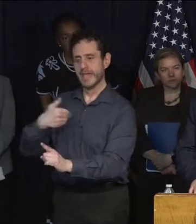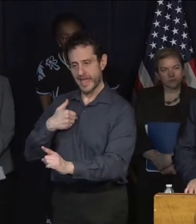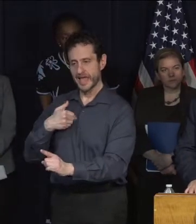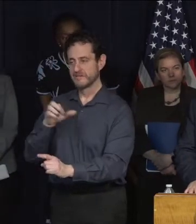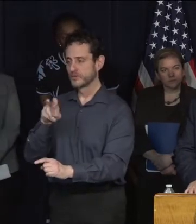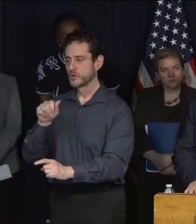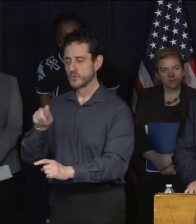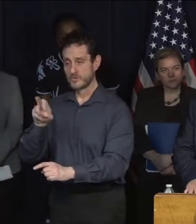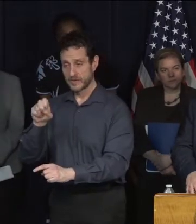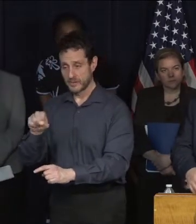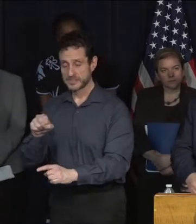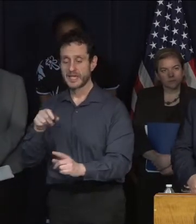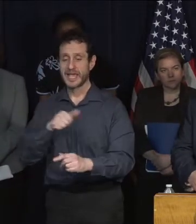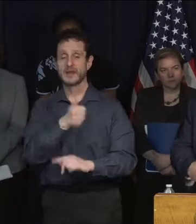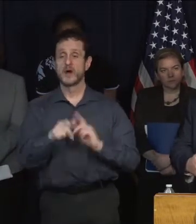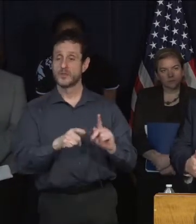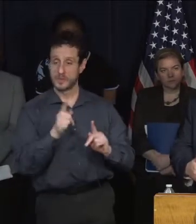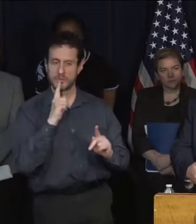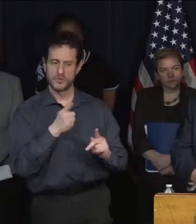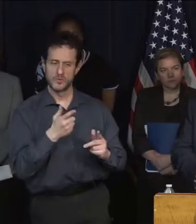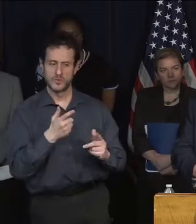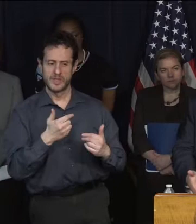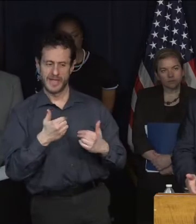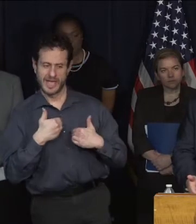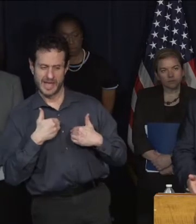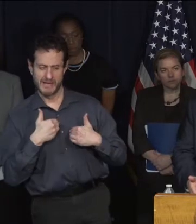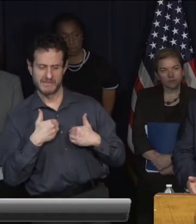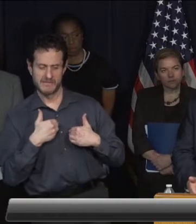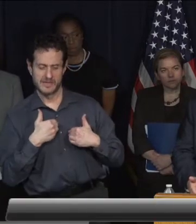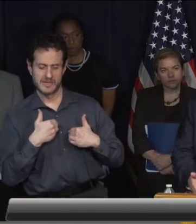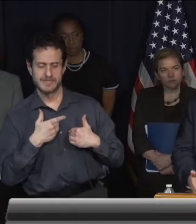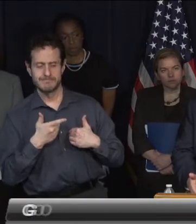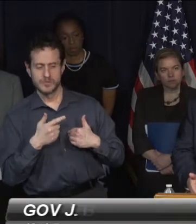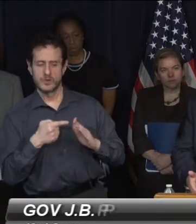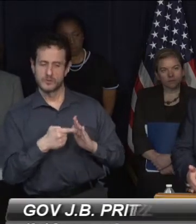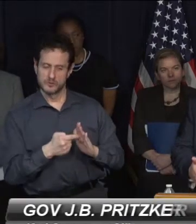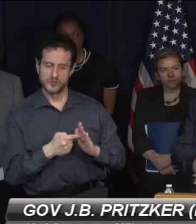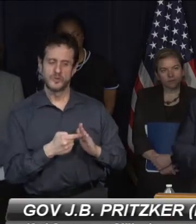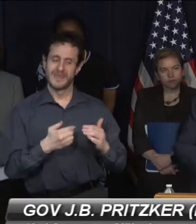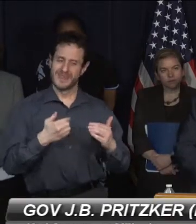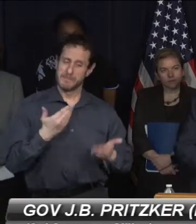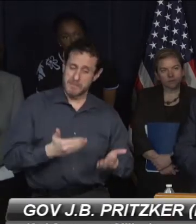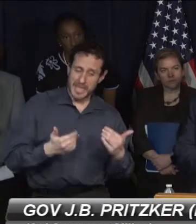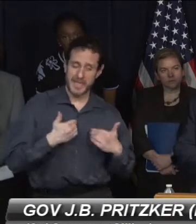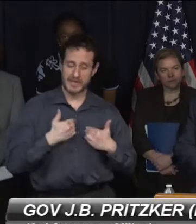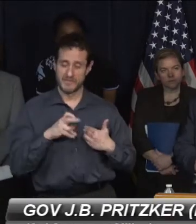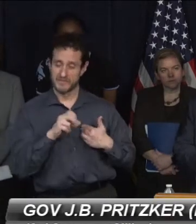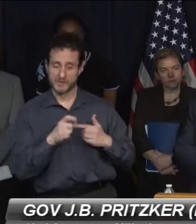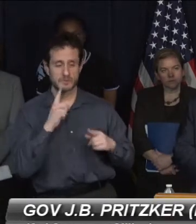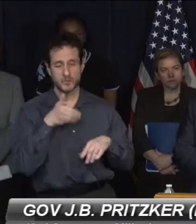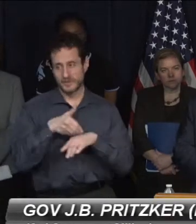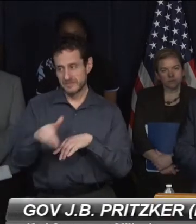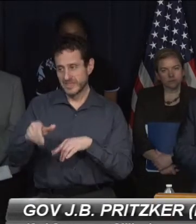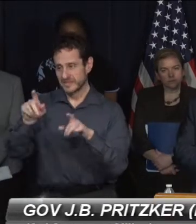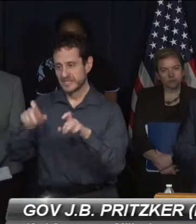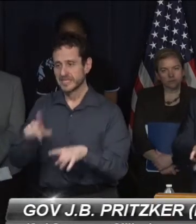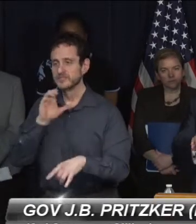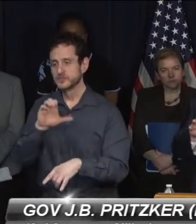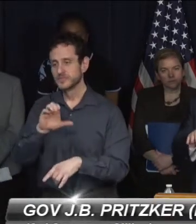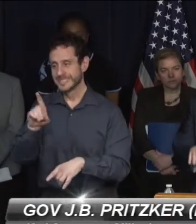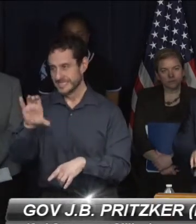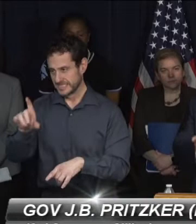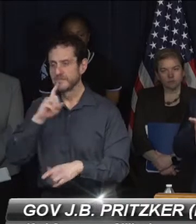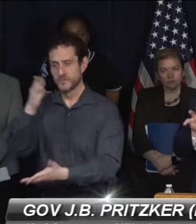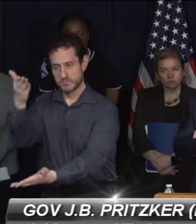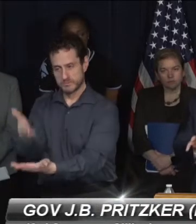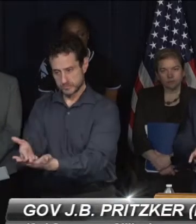are in process of, they've received a preliminary reading of positive, but we've sent the test to CDC for confirmation. So you